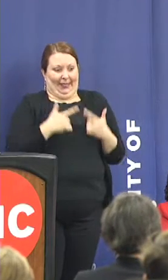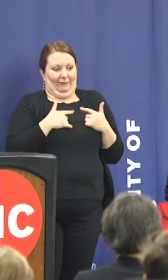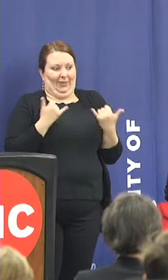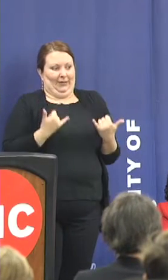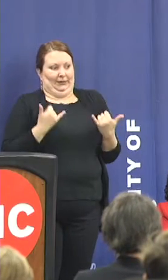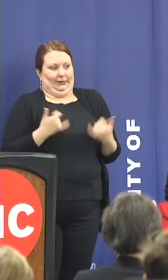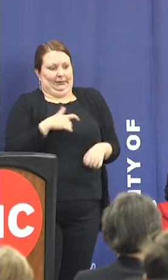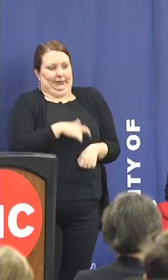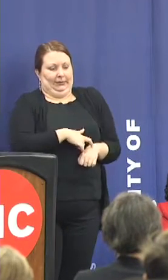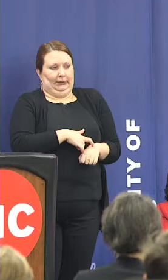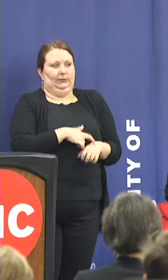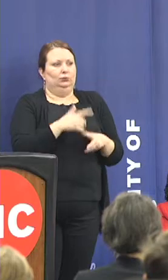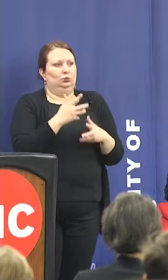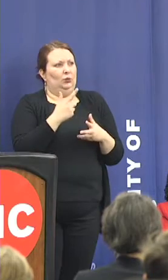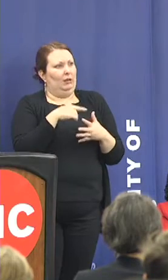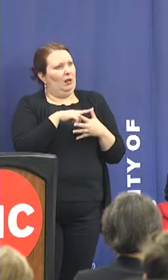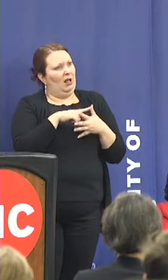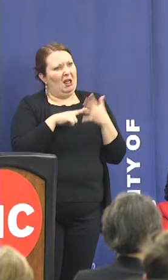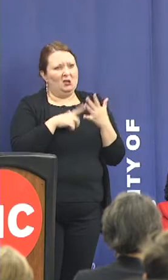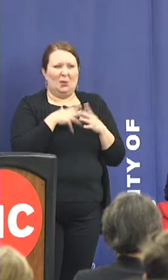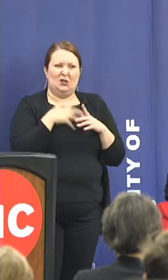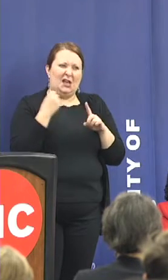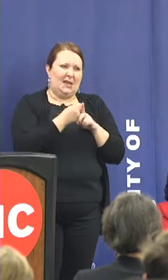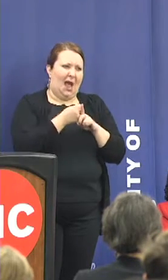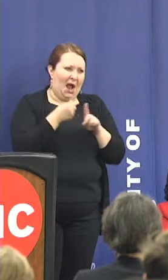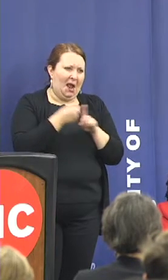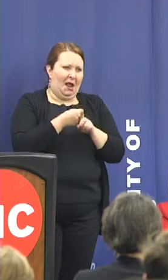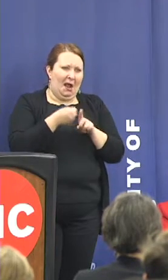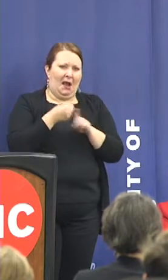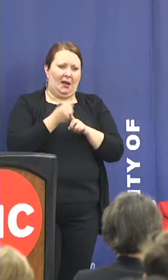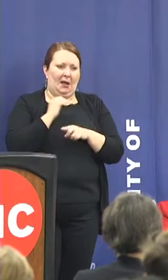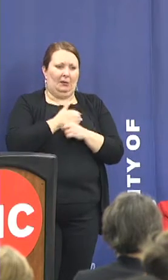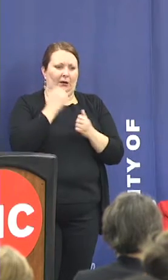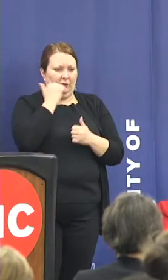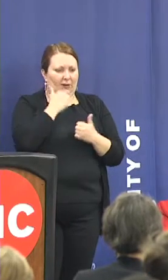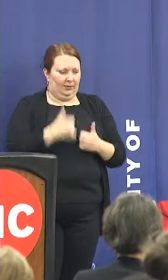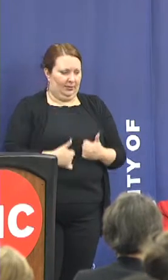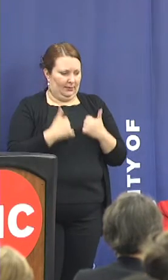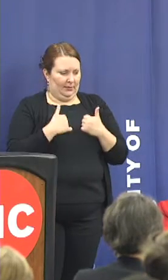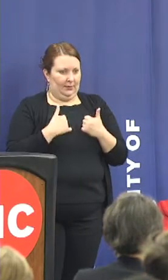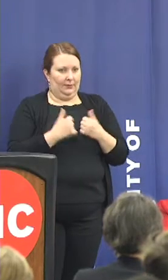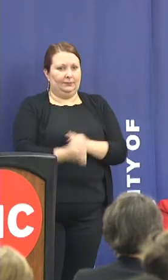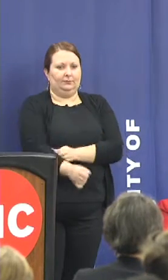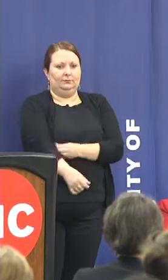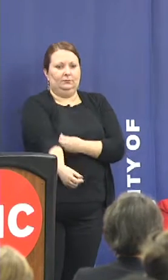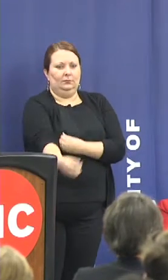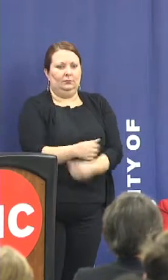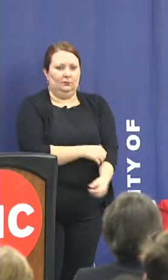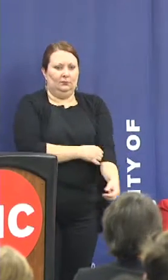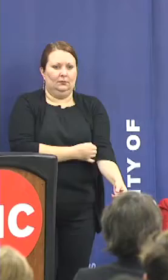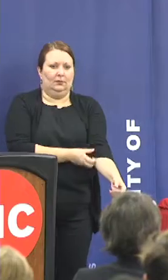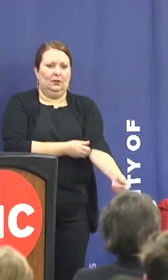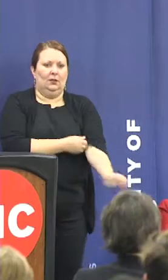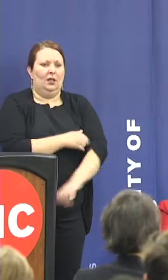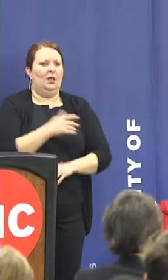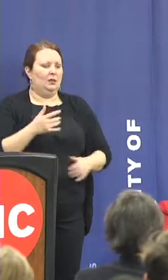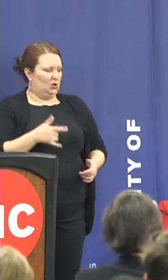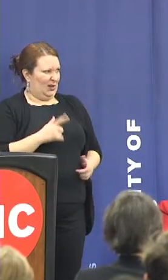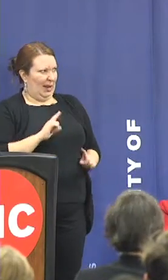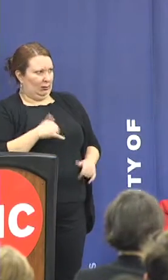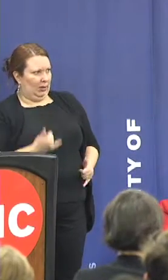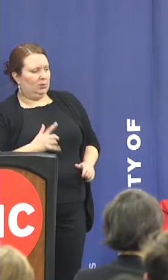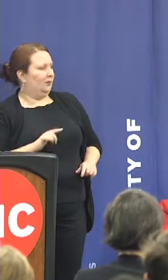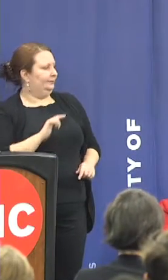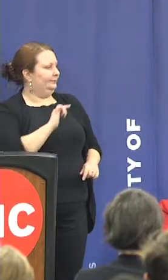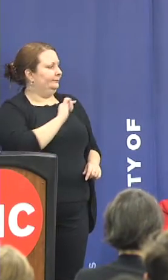when there's so much attack on our everyday life? So I don't know if I answered that. Maybe we should let the other